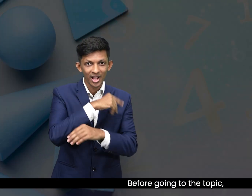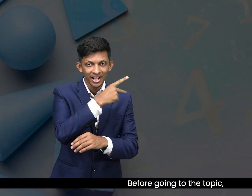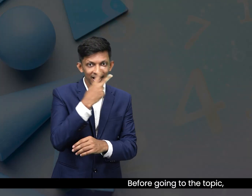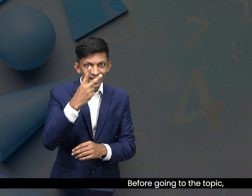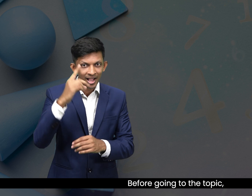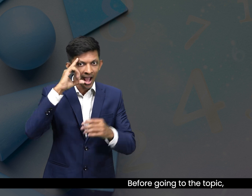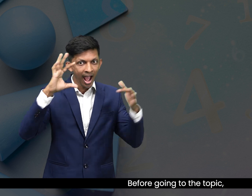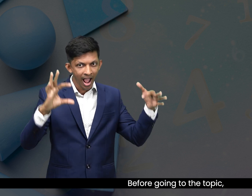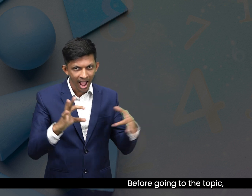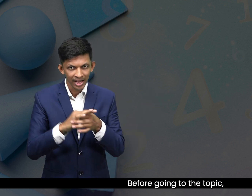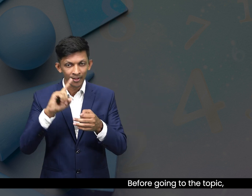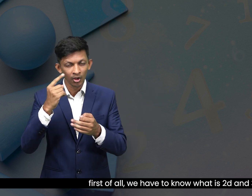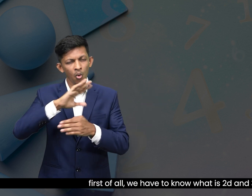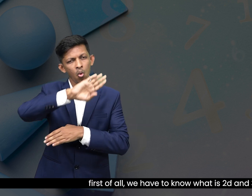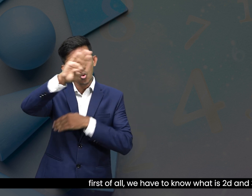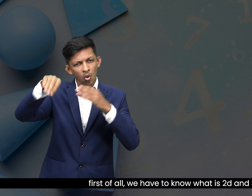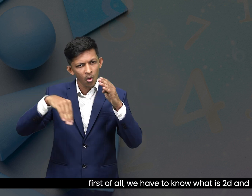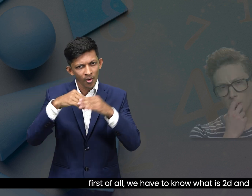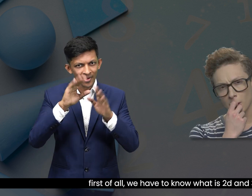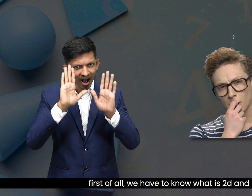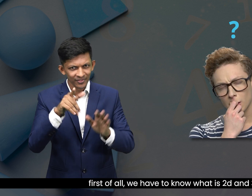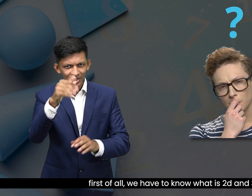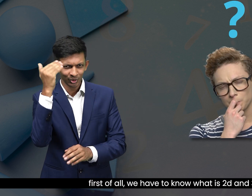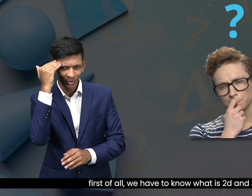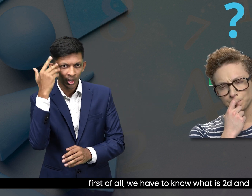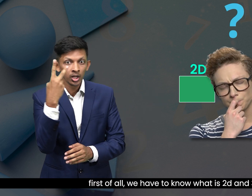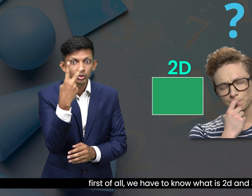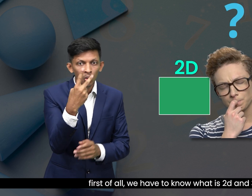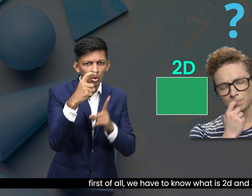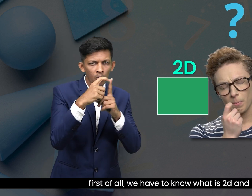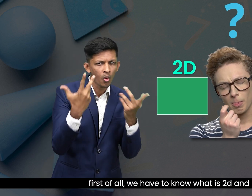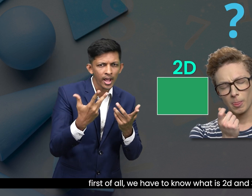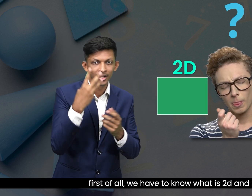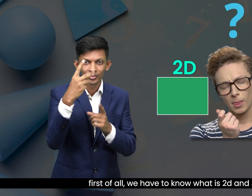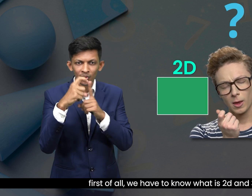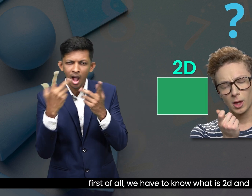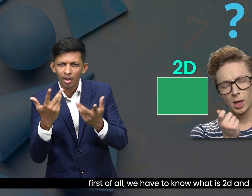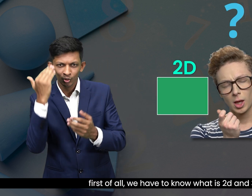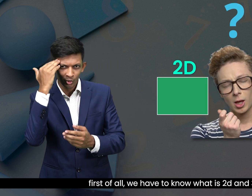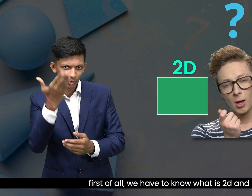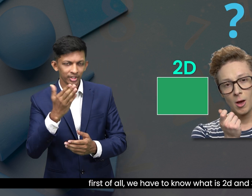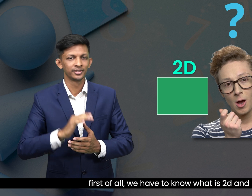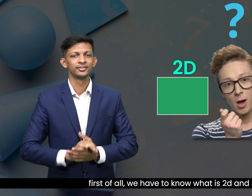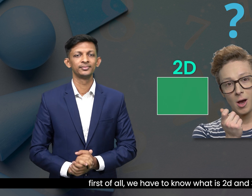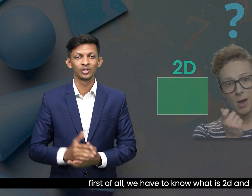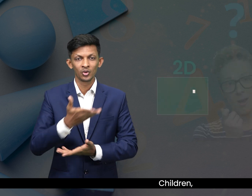Before going to the topic, first of all, we have to know what is 2D and 3D.